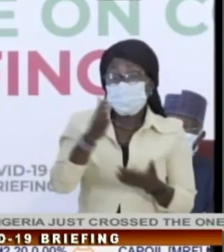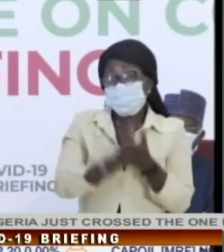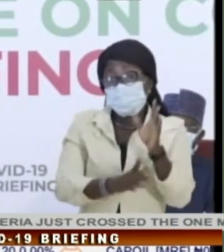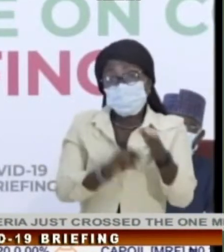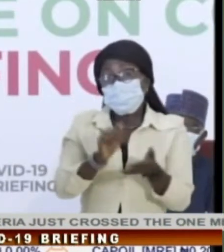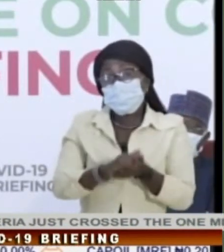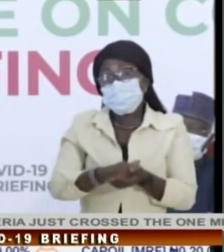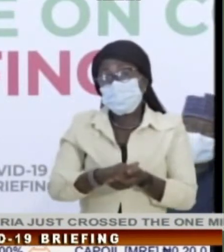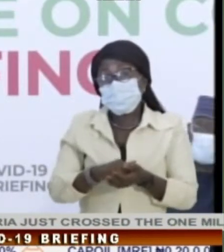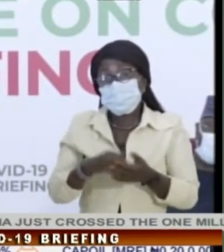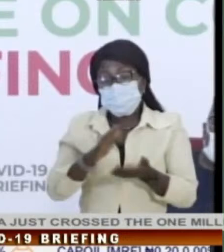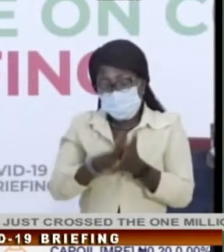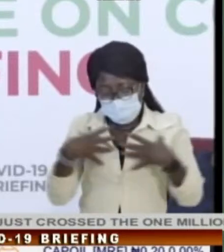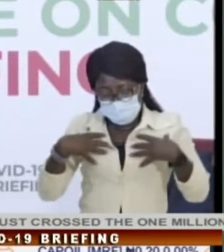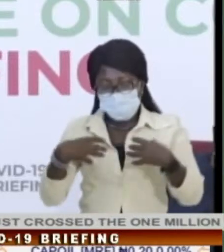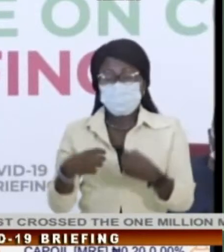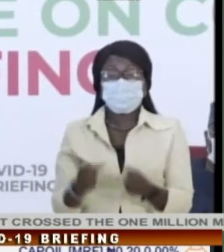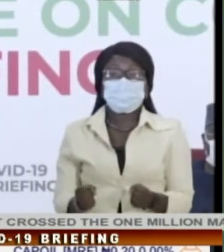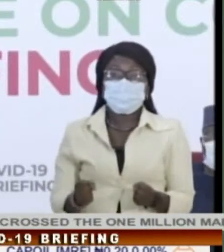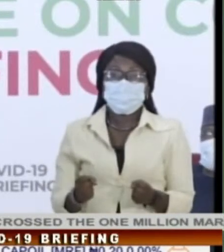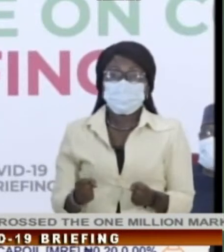what we are aware of is that the